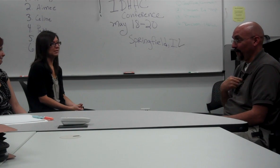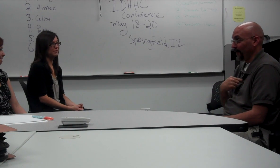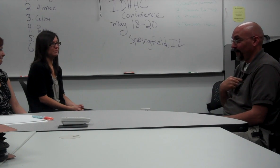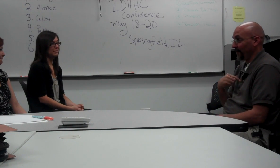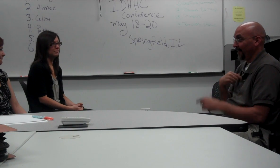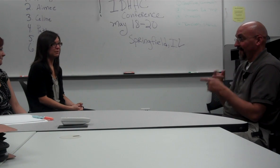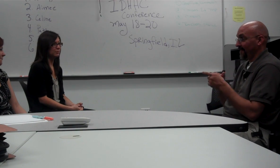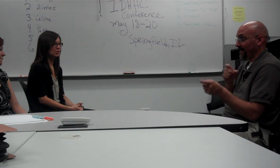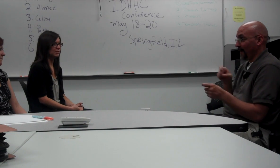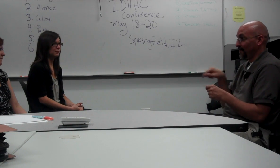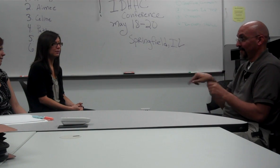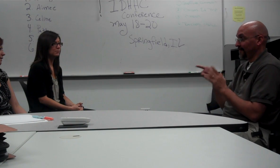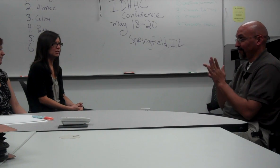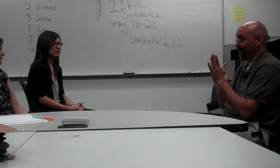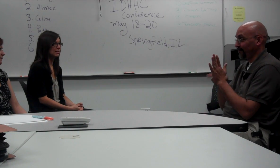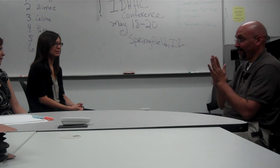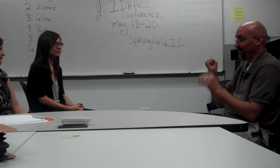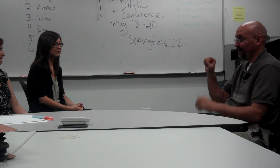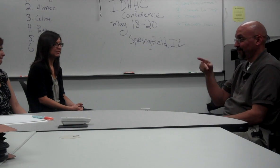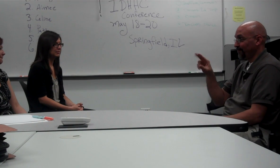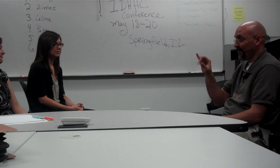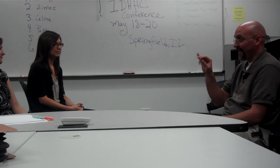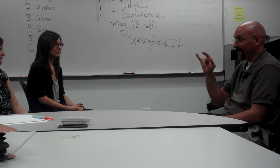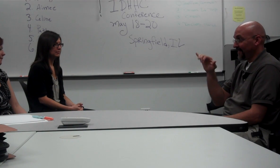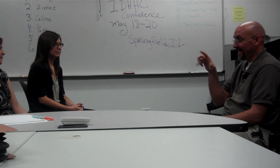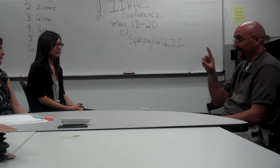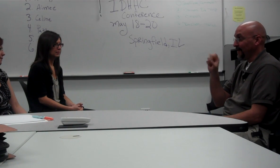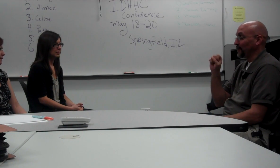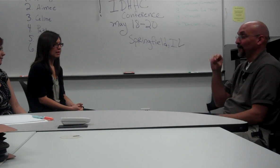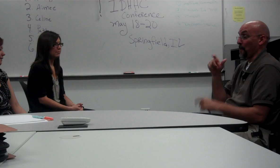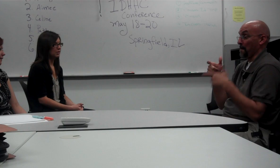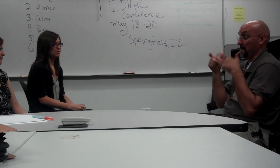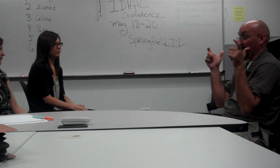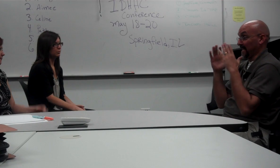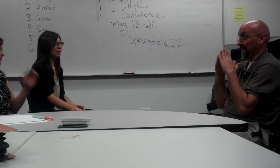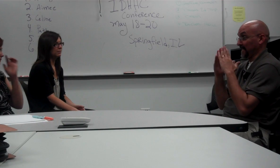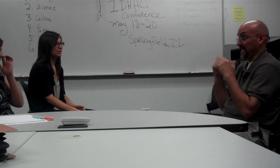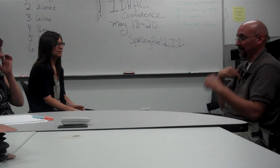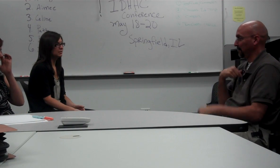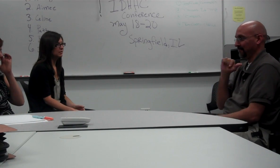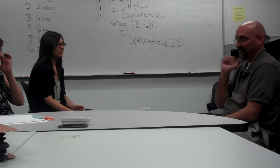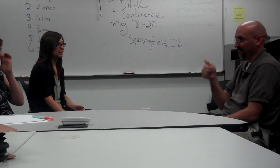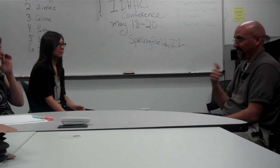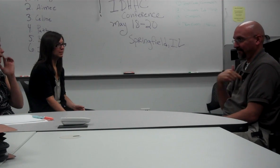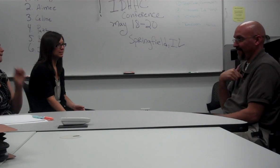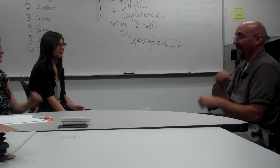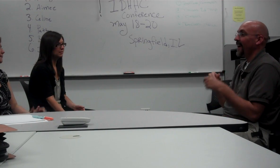Myself, I'm not originally from Chicago. I'm actually from Providence. It's not a big city.